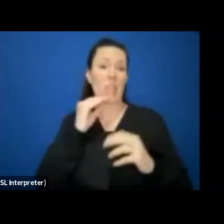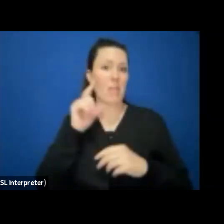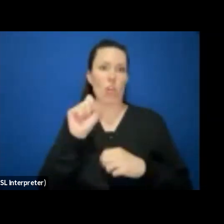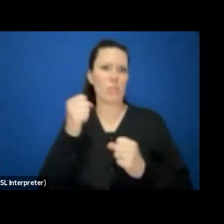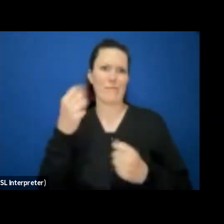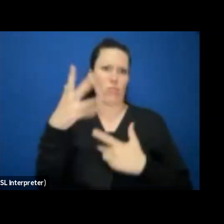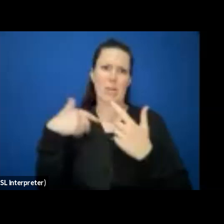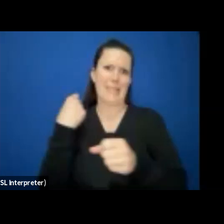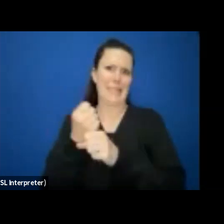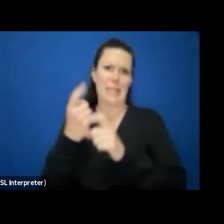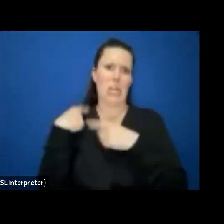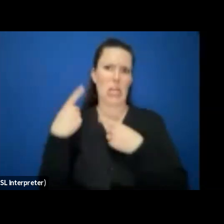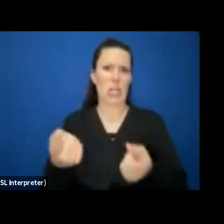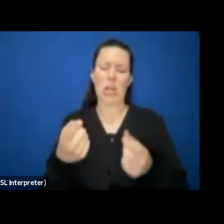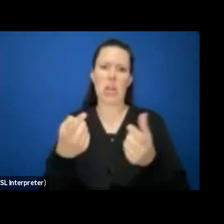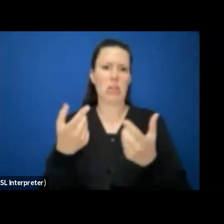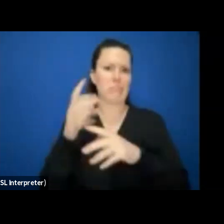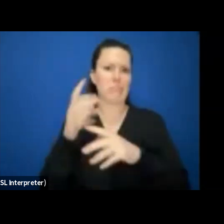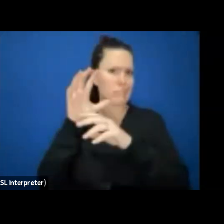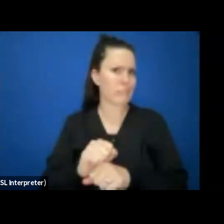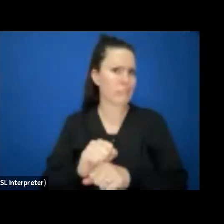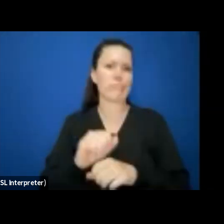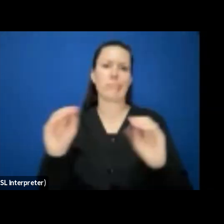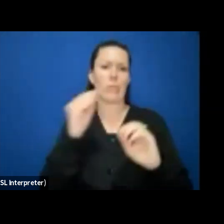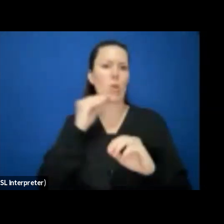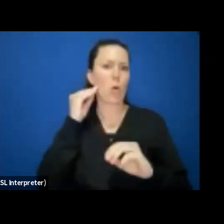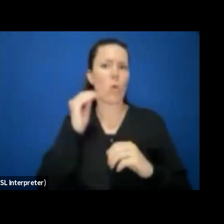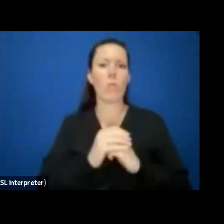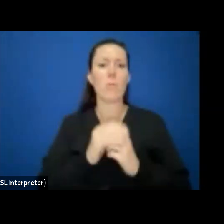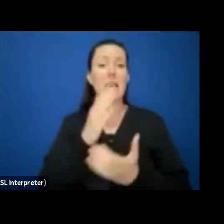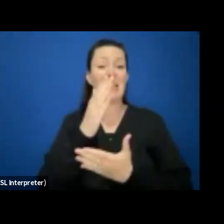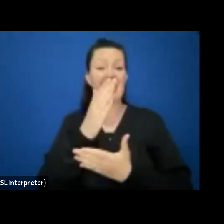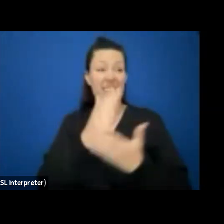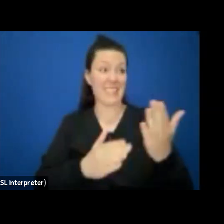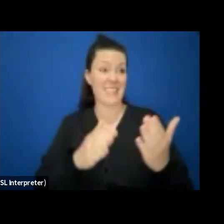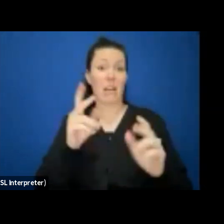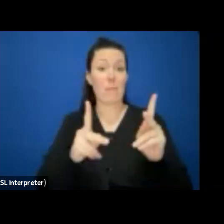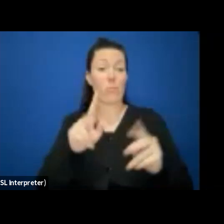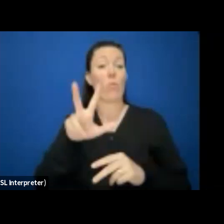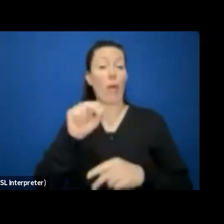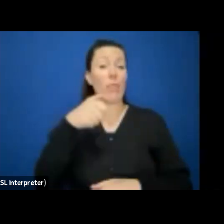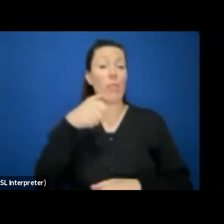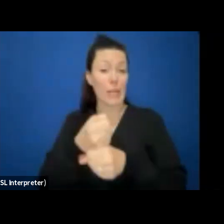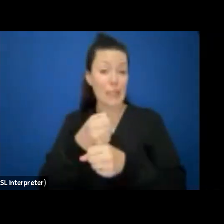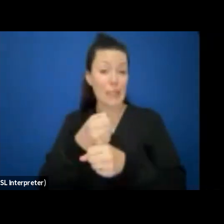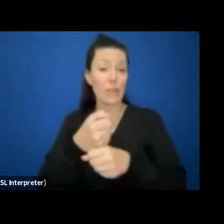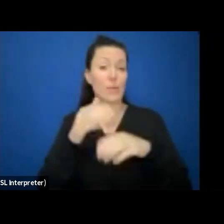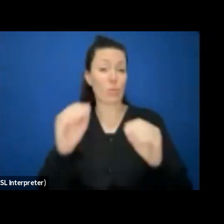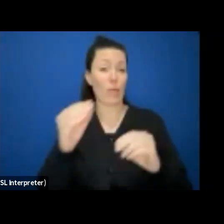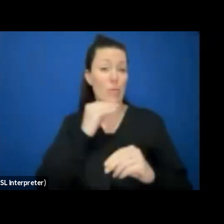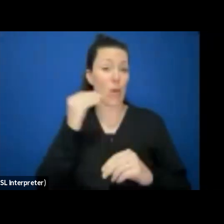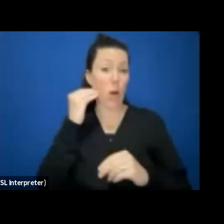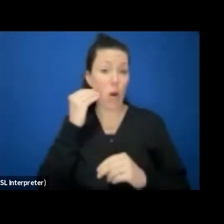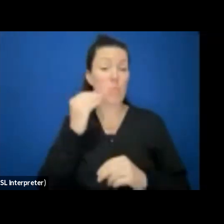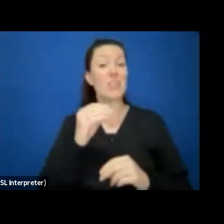years, many, many years. We have a couple of them have been working for 30 years, homeless for 30 years. And it's difficult to